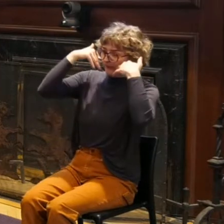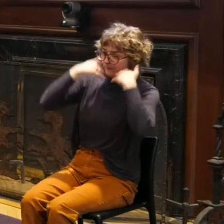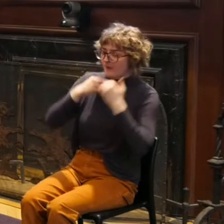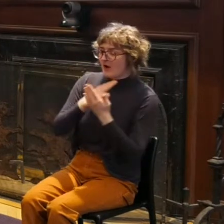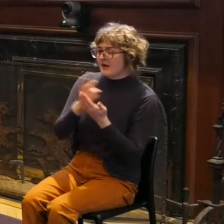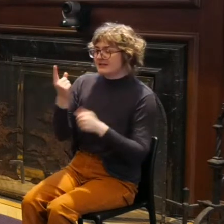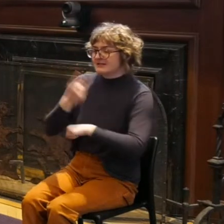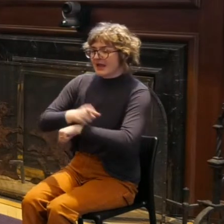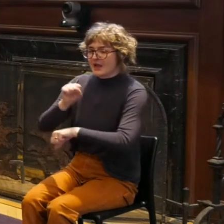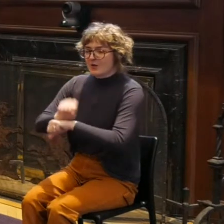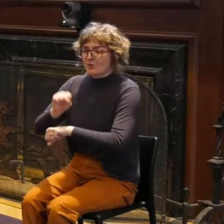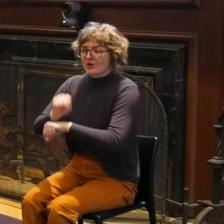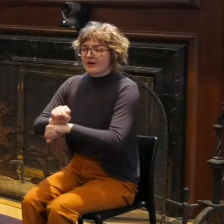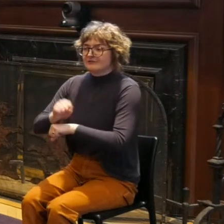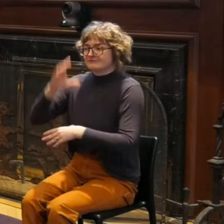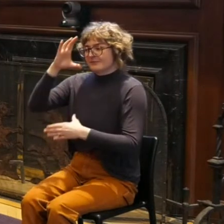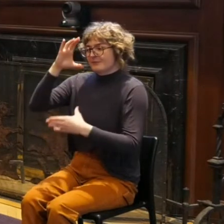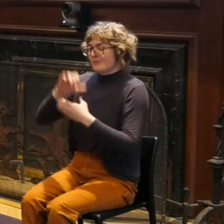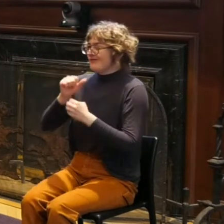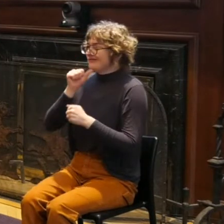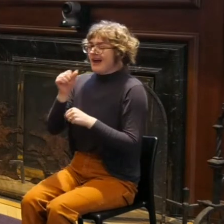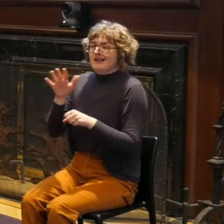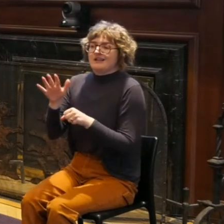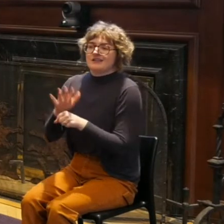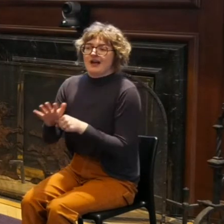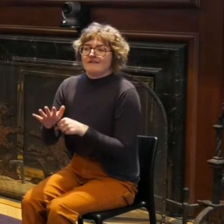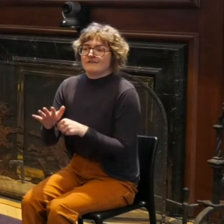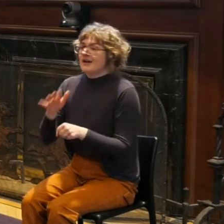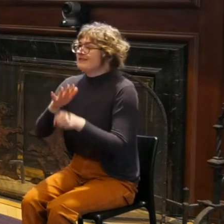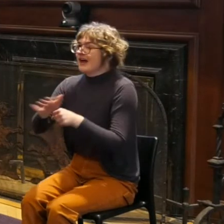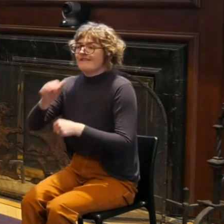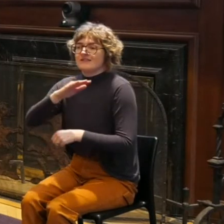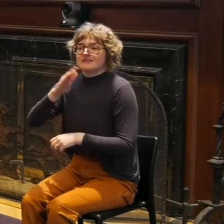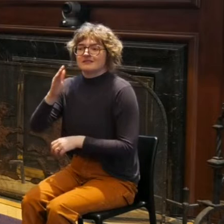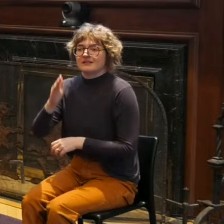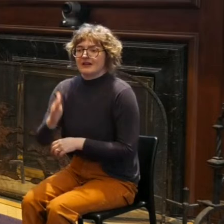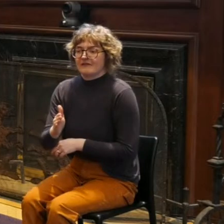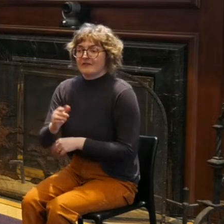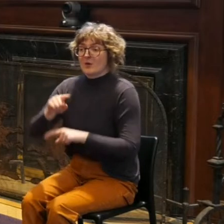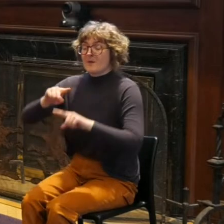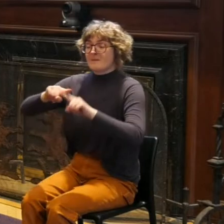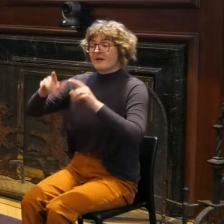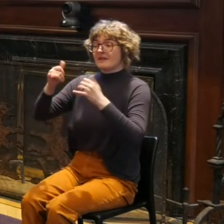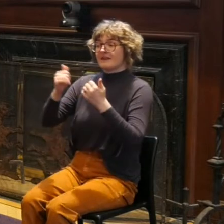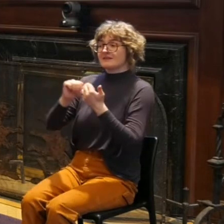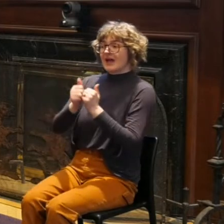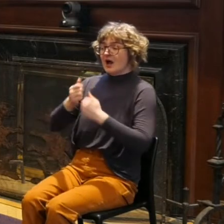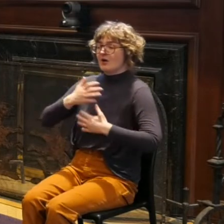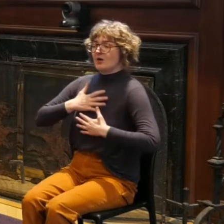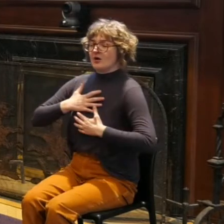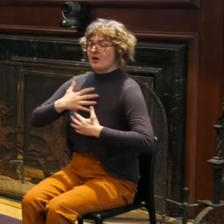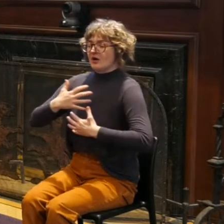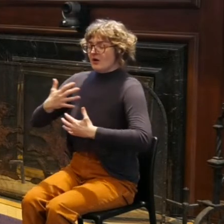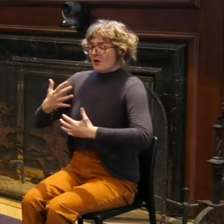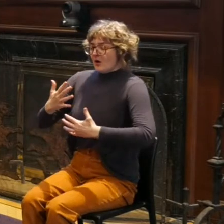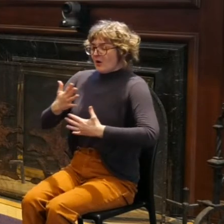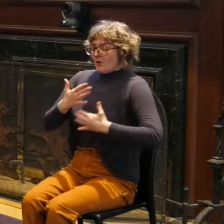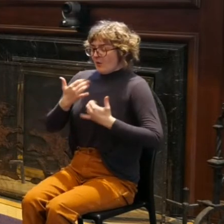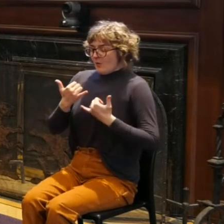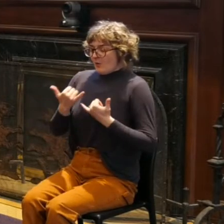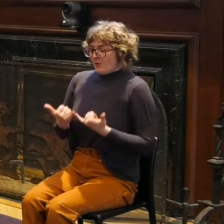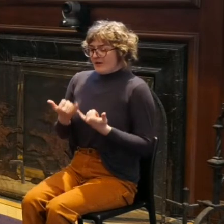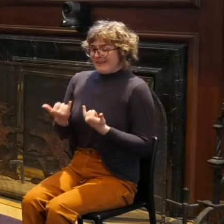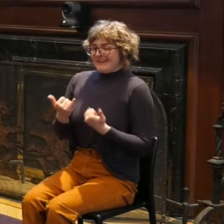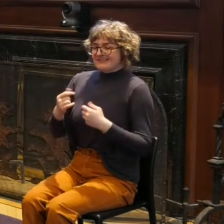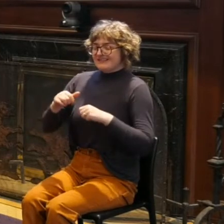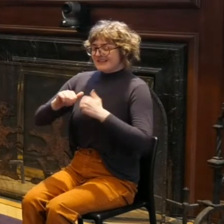These memories are not enough. They will never be enough. But this is how you breathe now. This is how you